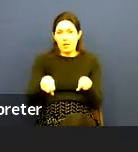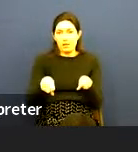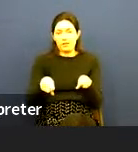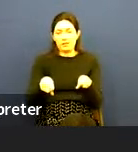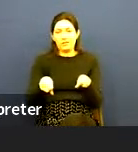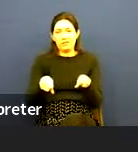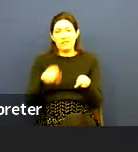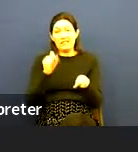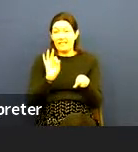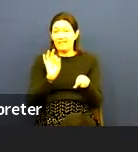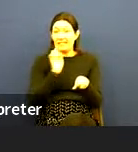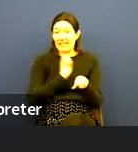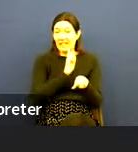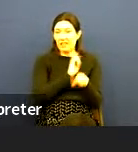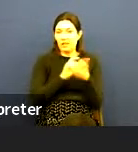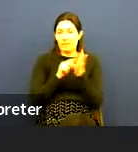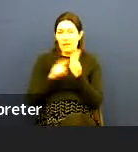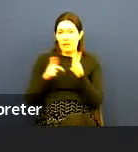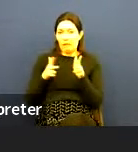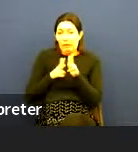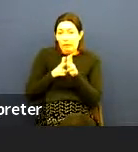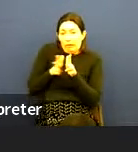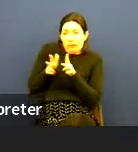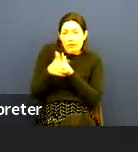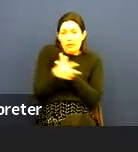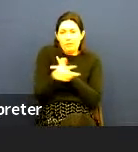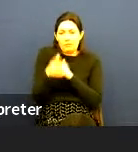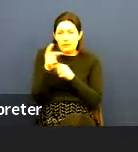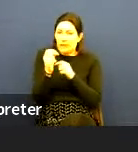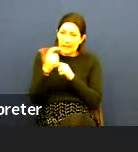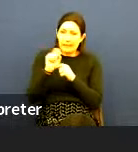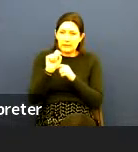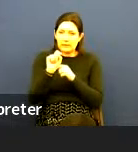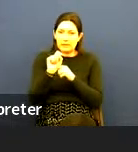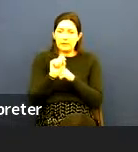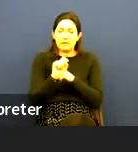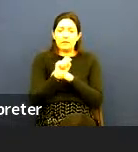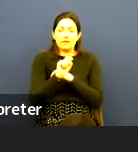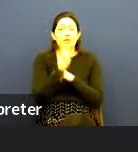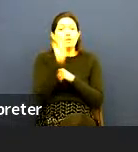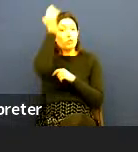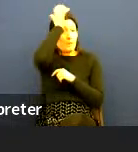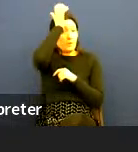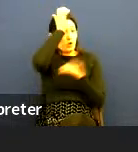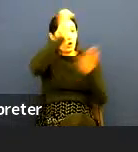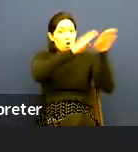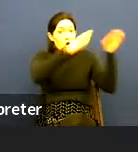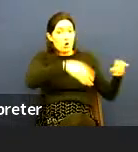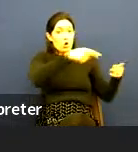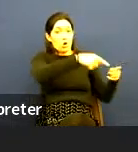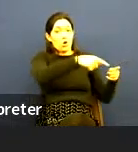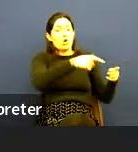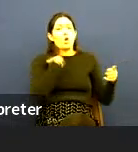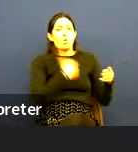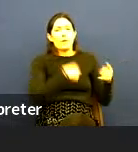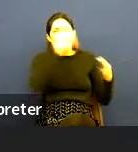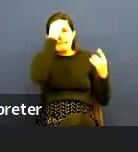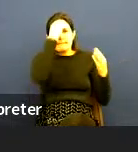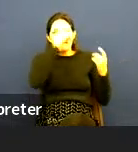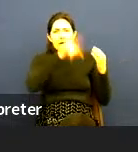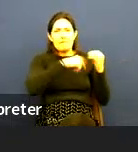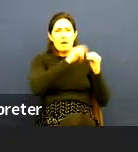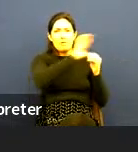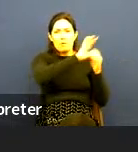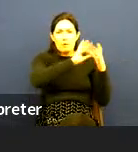curb. As far as the dumpster enclosure, talking this through and some of the comments that we